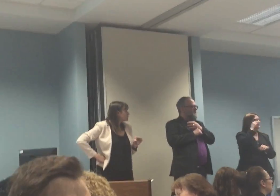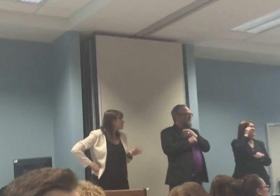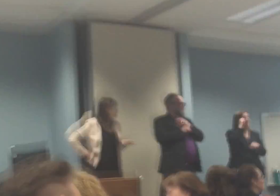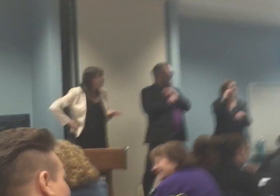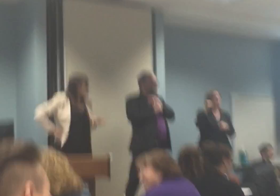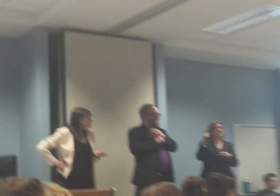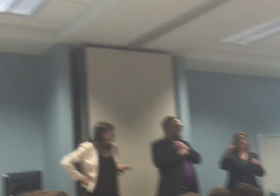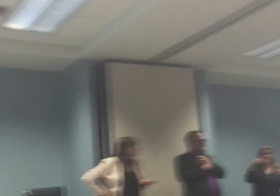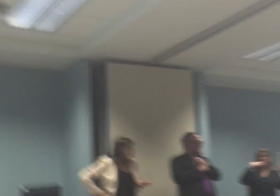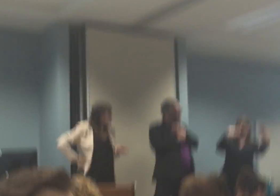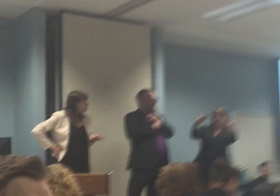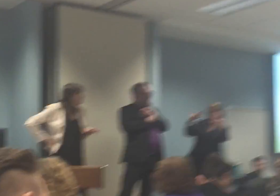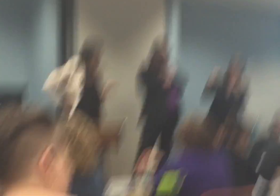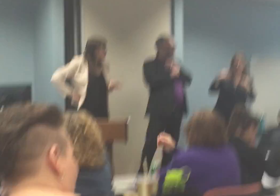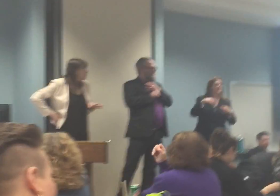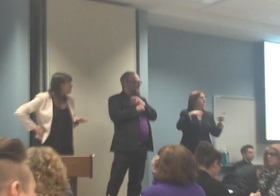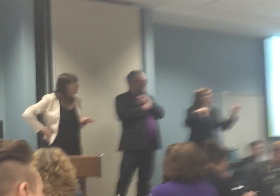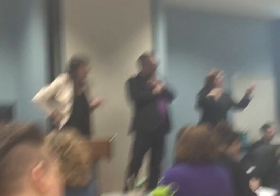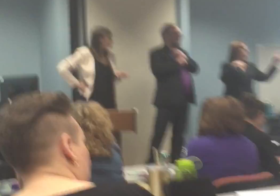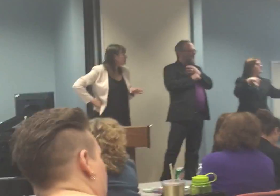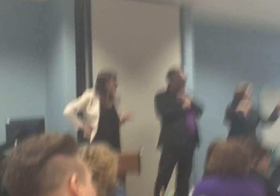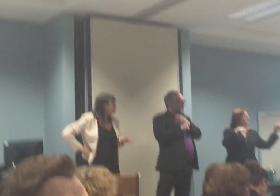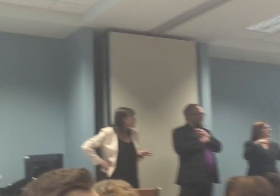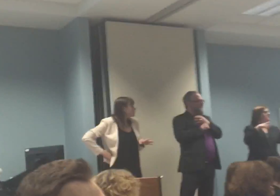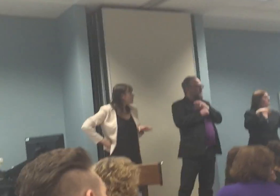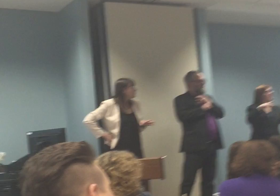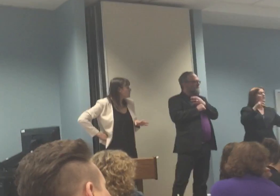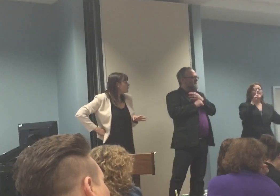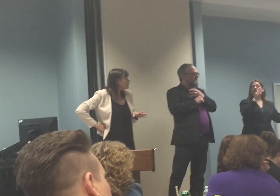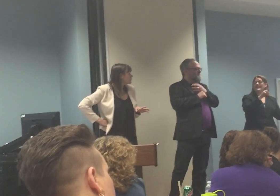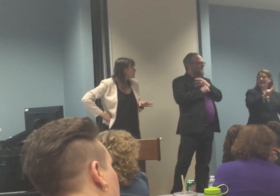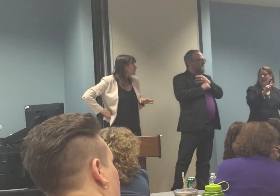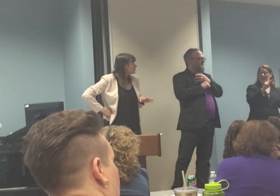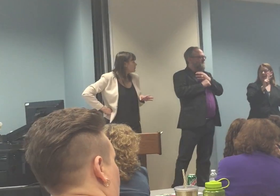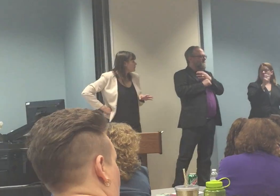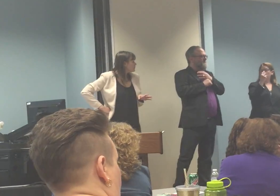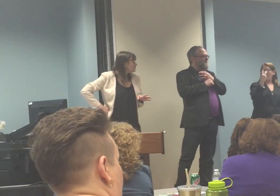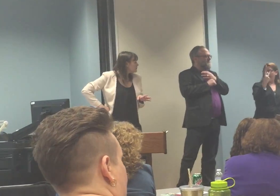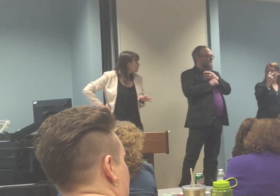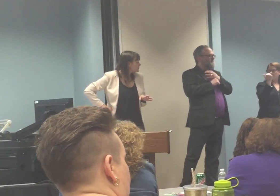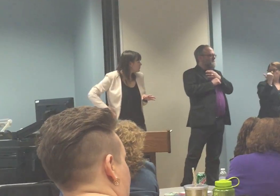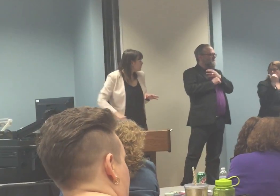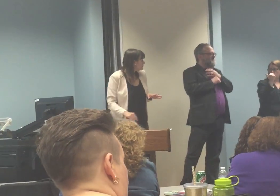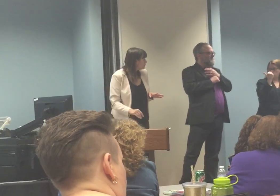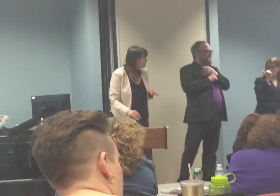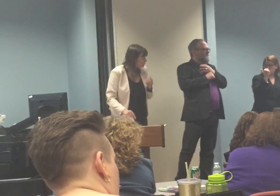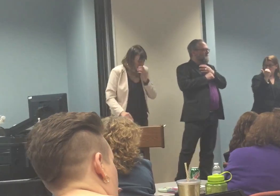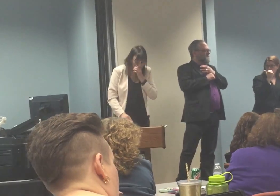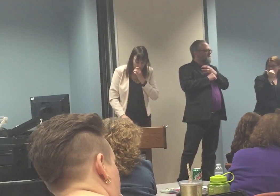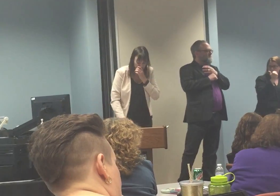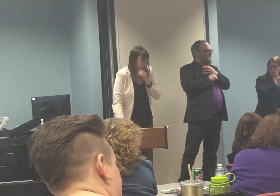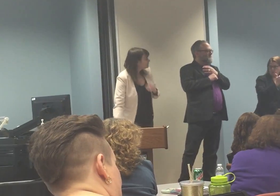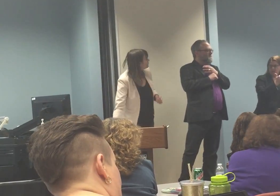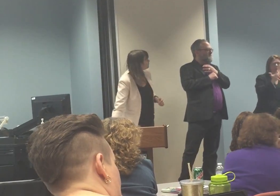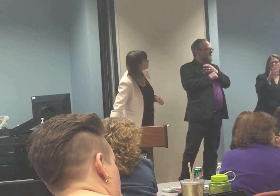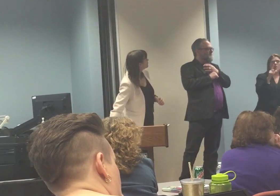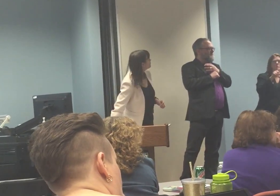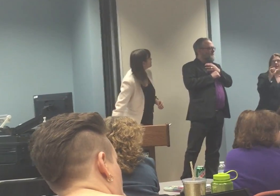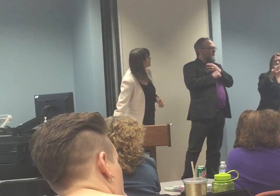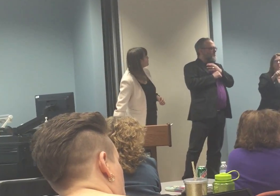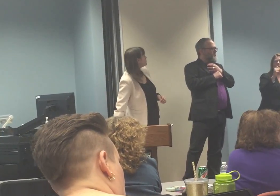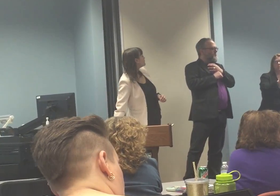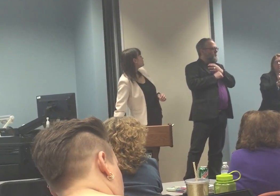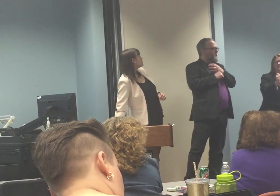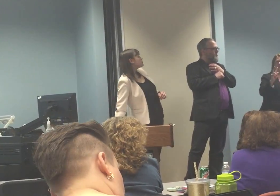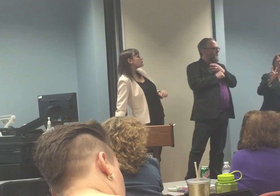that. Thank you. K-12, the K-12 endorsement of, I don't want to use the word endorsement, because